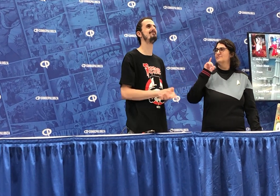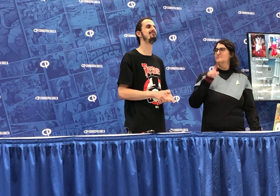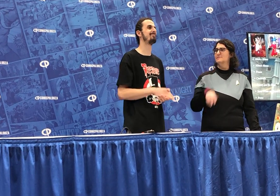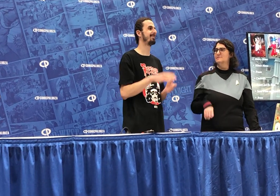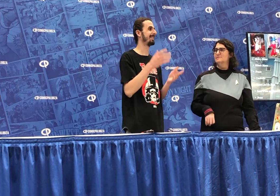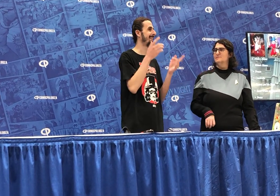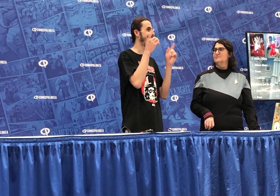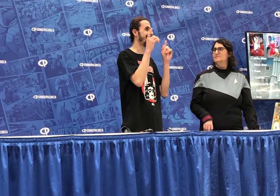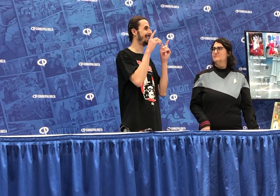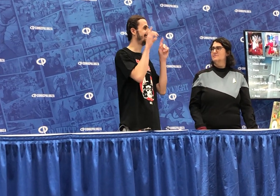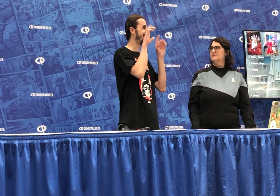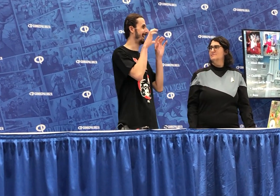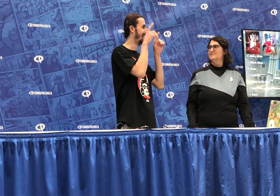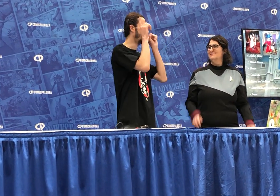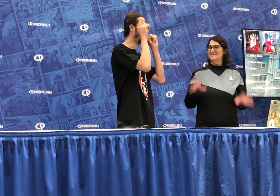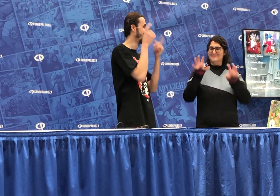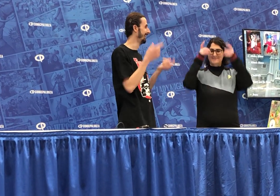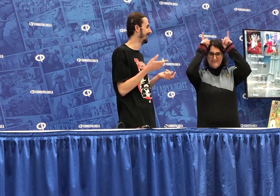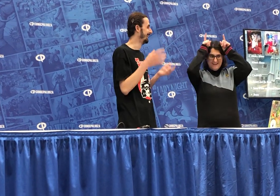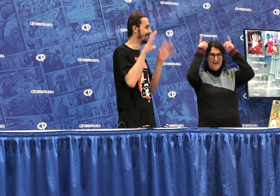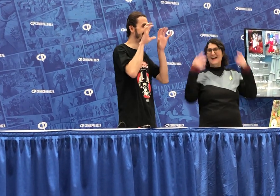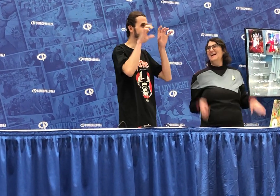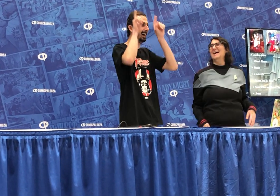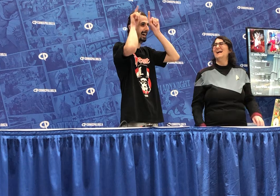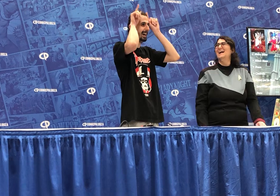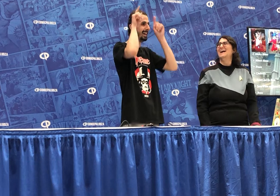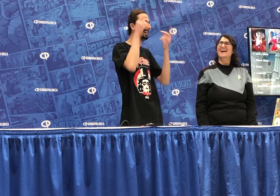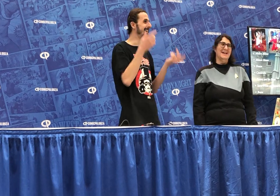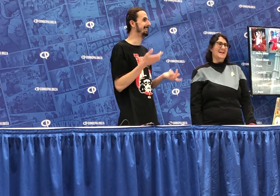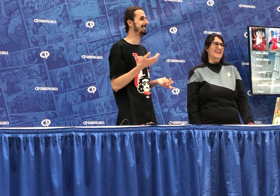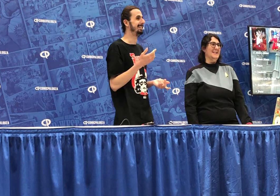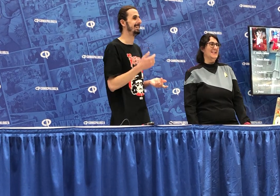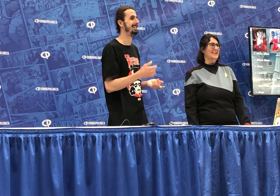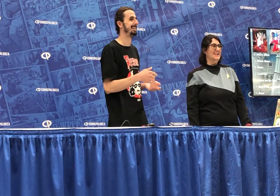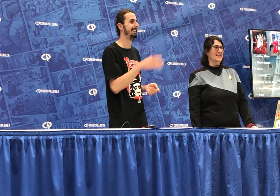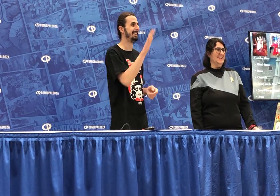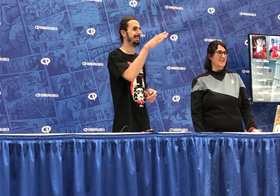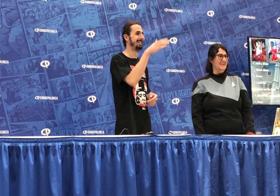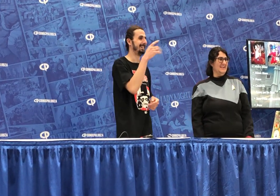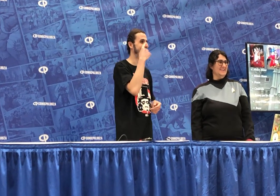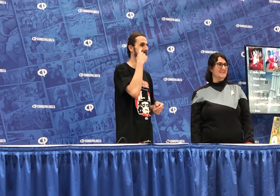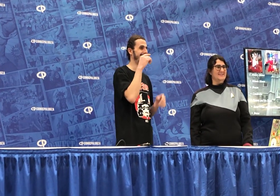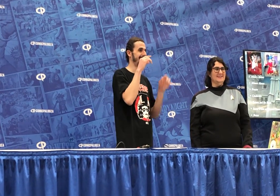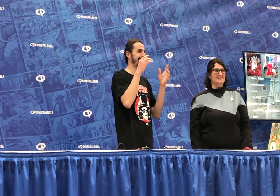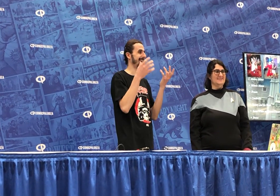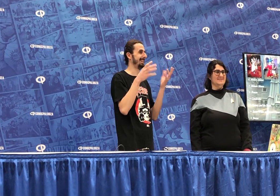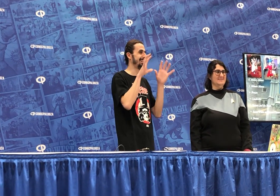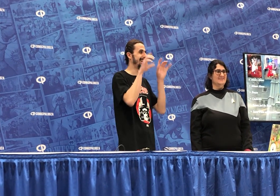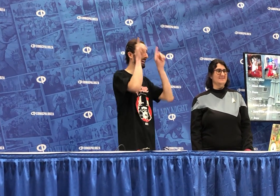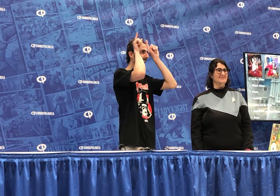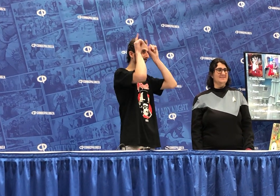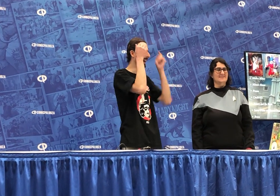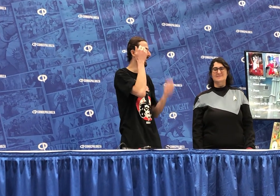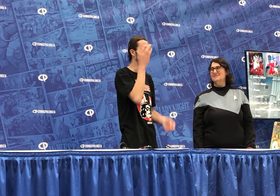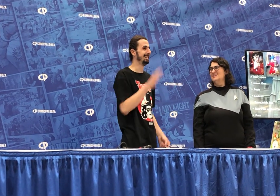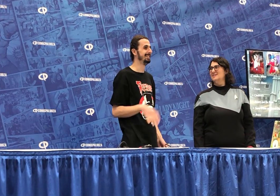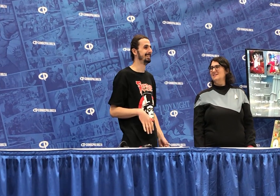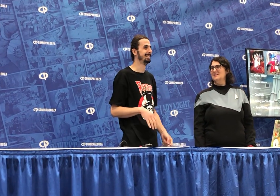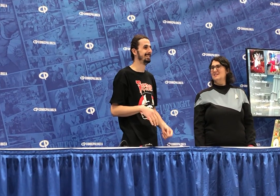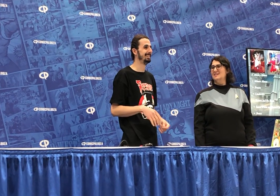Stitch. What about Stitch? It's a very popular movie right now. And he's kind of like an alien too, so maybe like alien or I don't know. I don't know